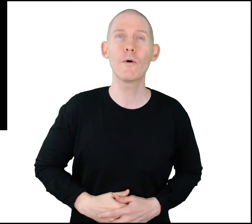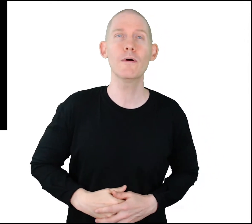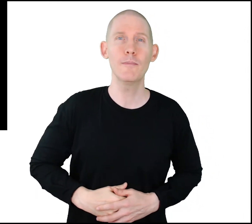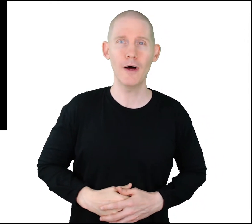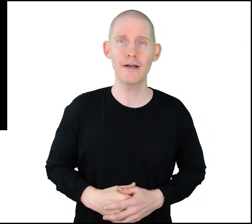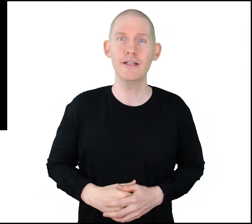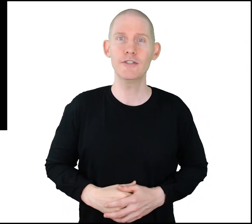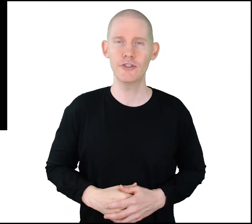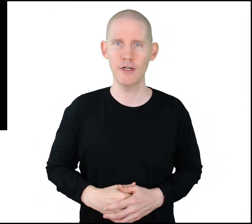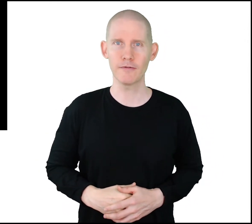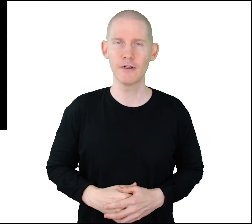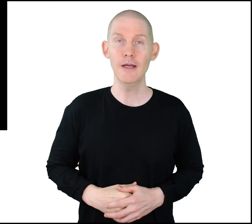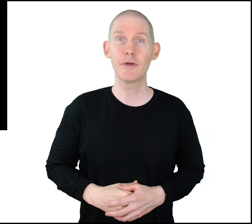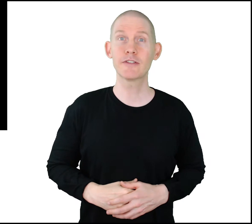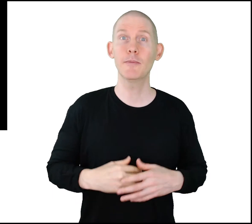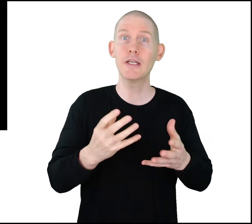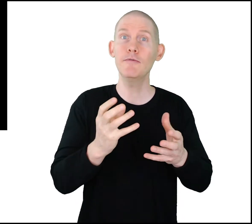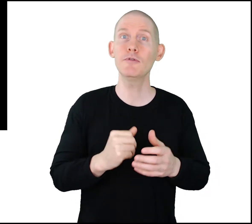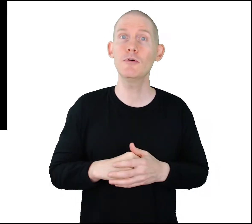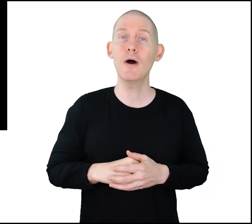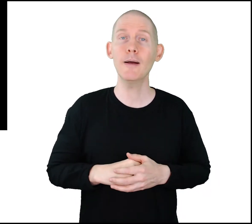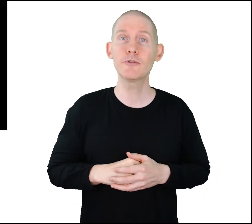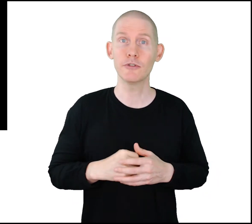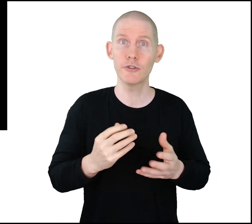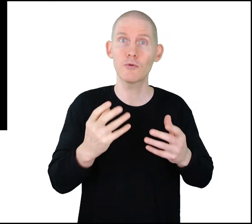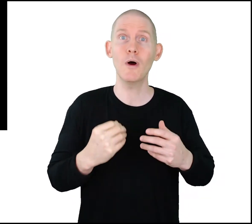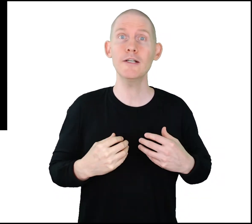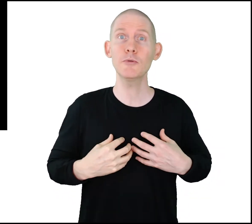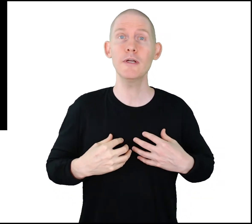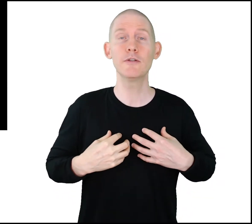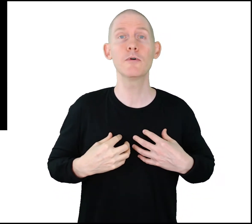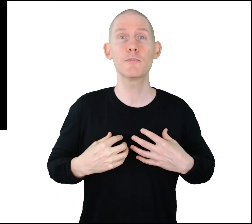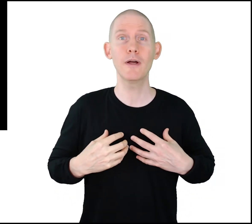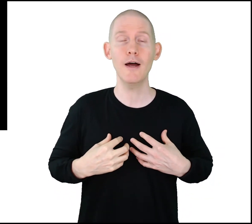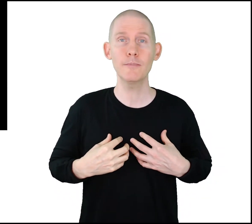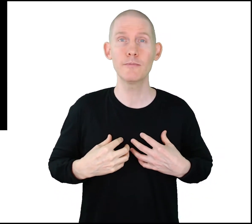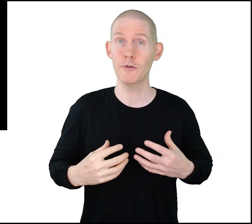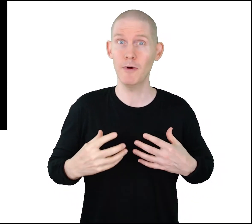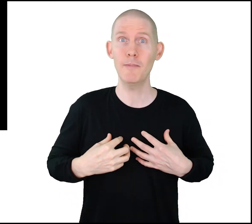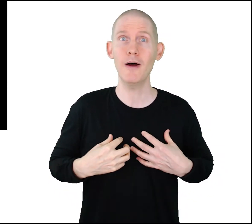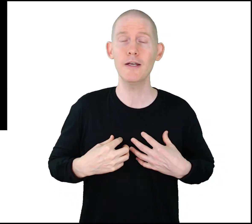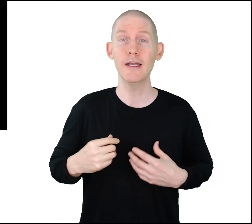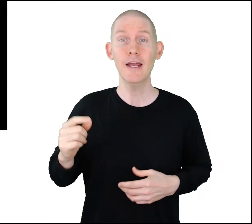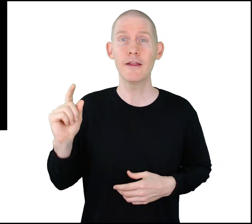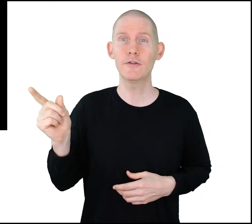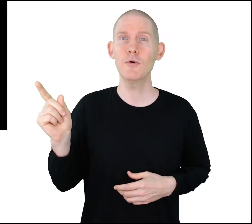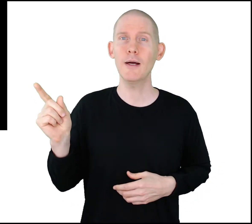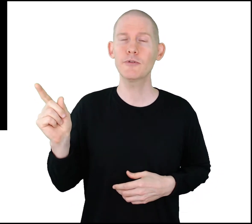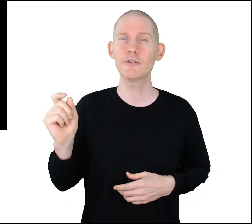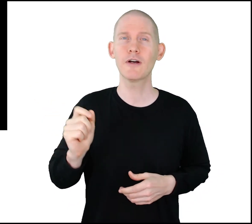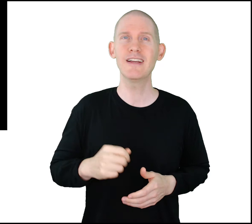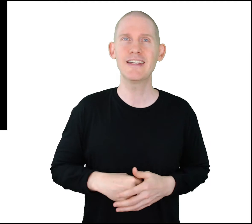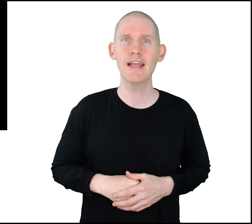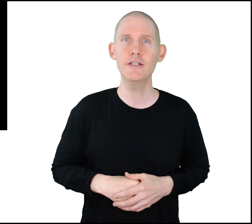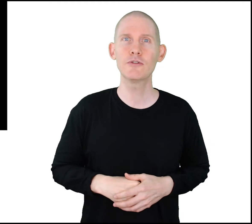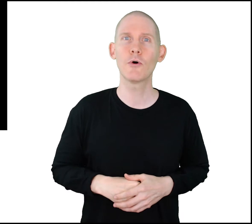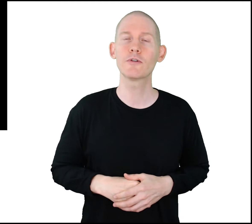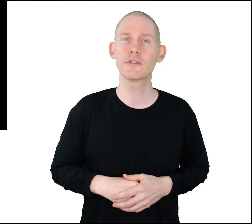or body shift because I'm going to give you two options. Just watch what I do with my body. And the two options are engaged or